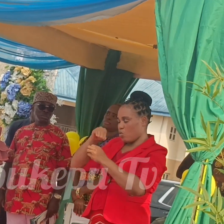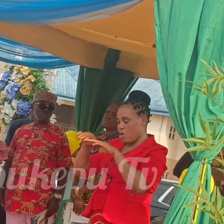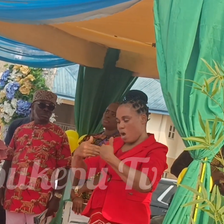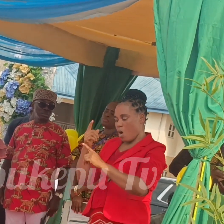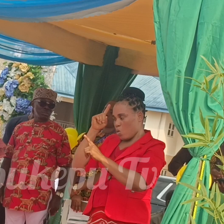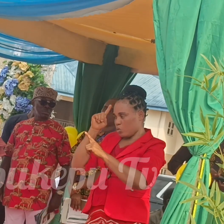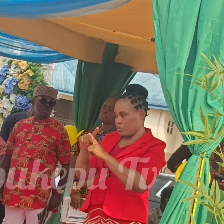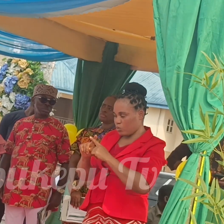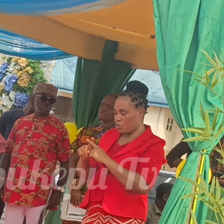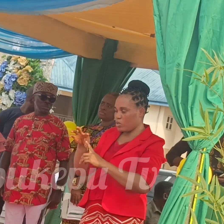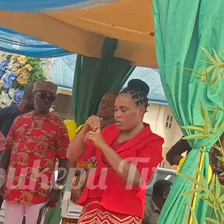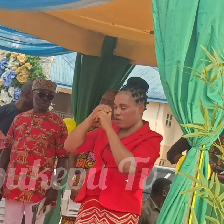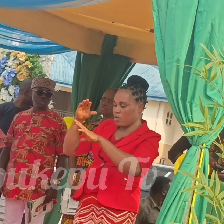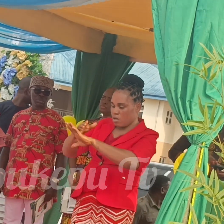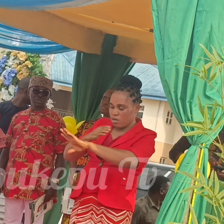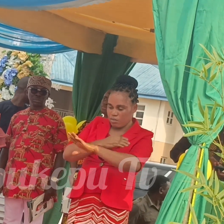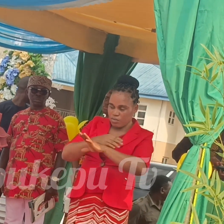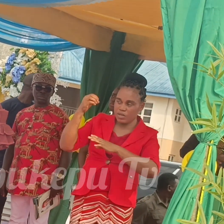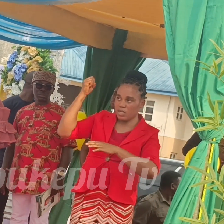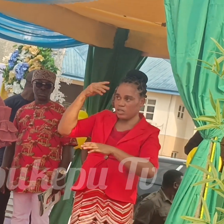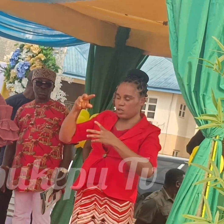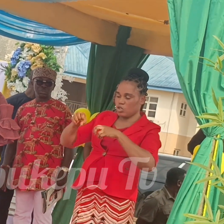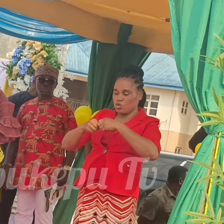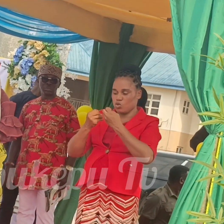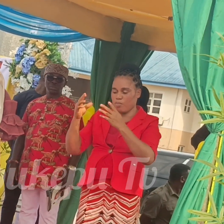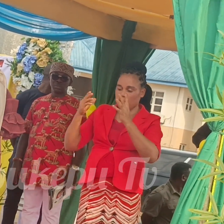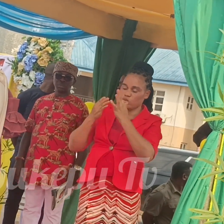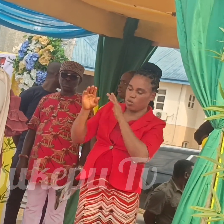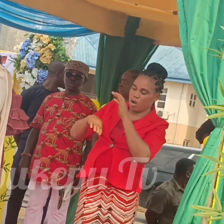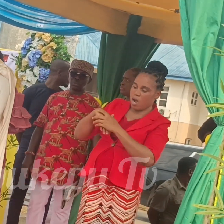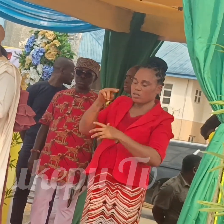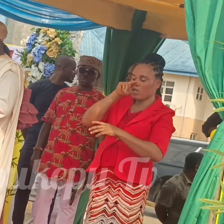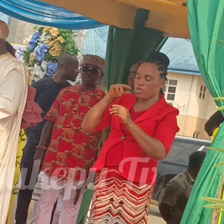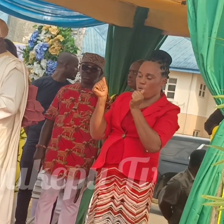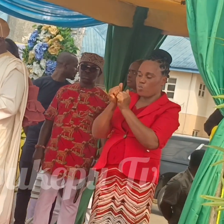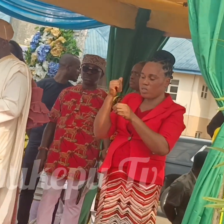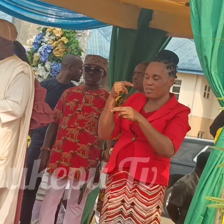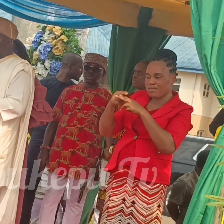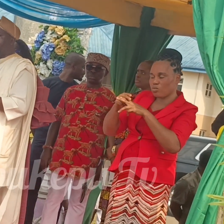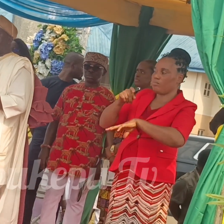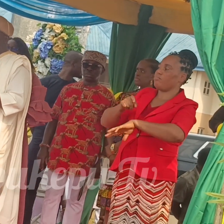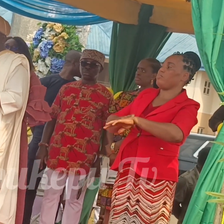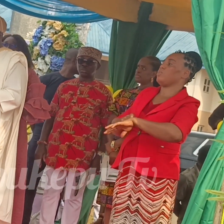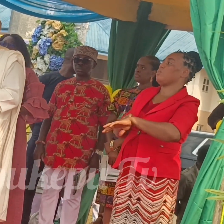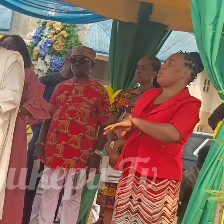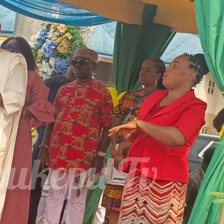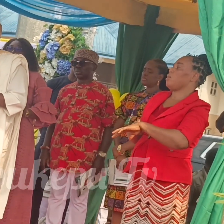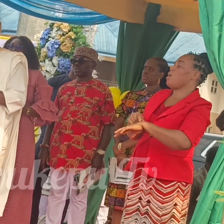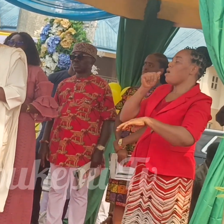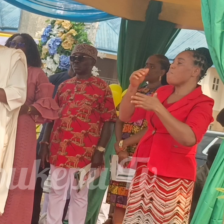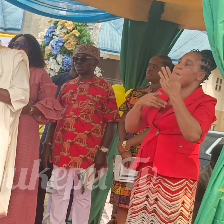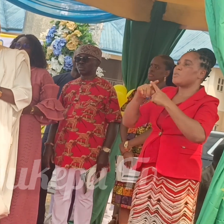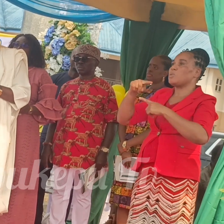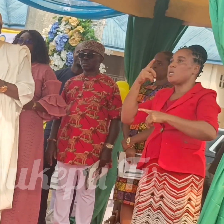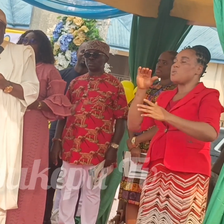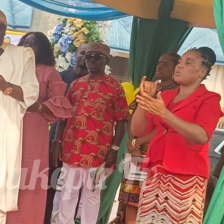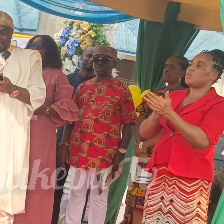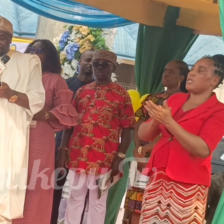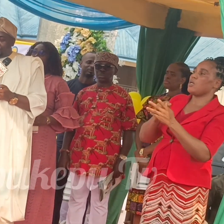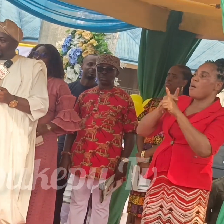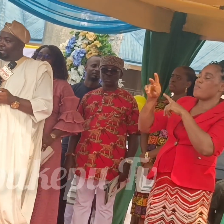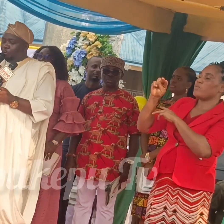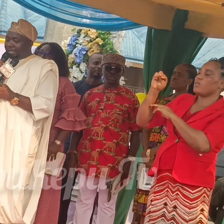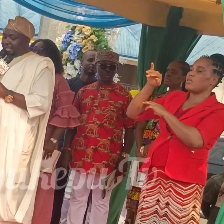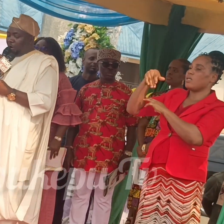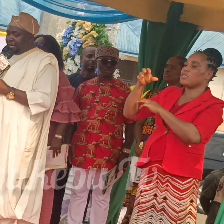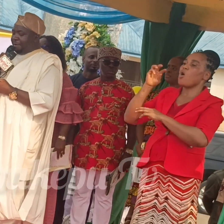to significantly improve electricity supply throughout Nigeria within a short period. I'm happy to tell you that Professor